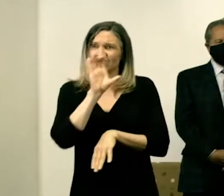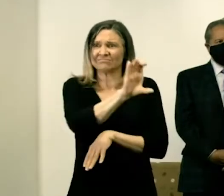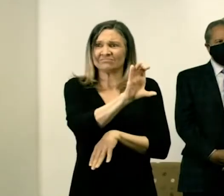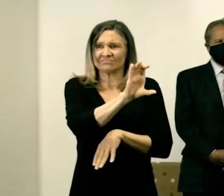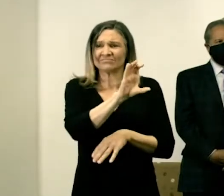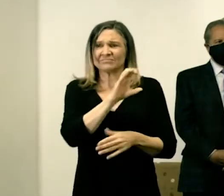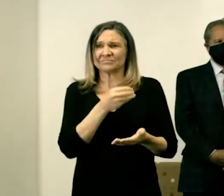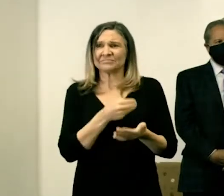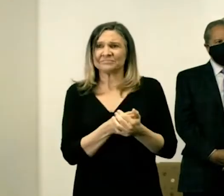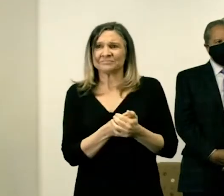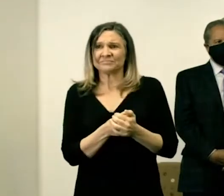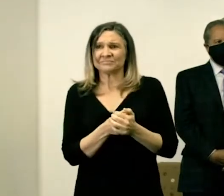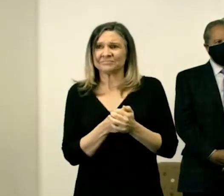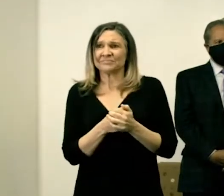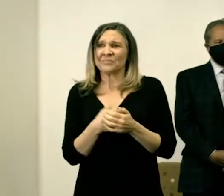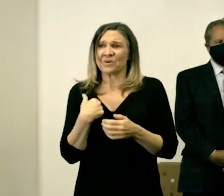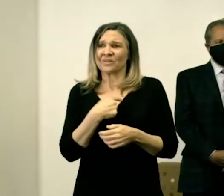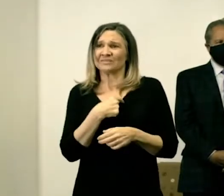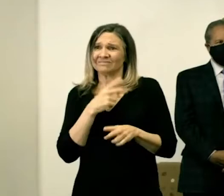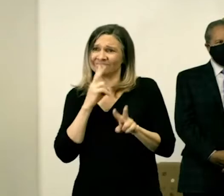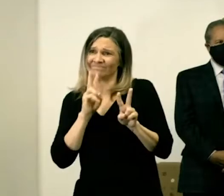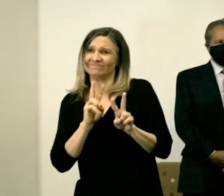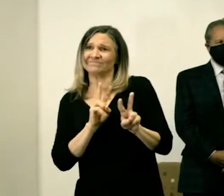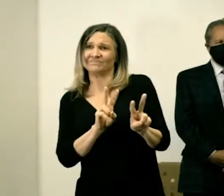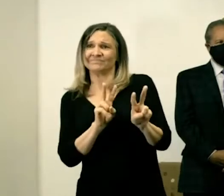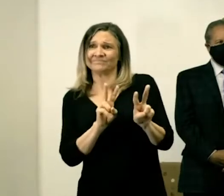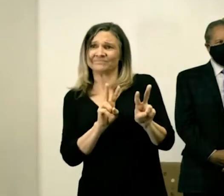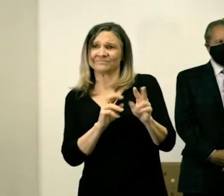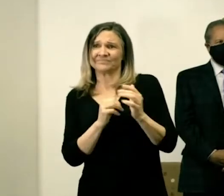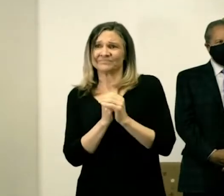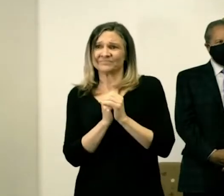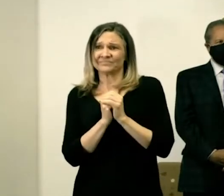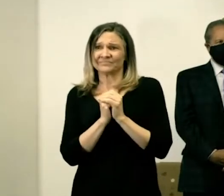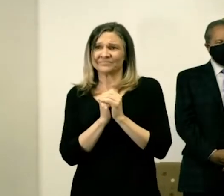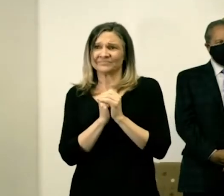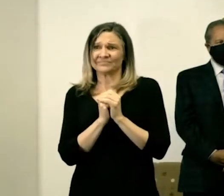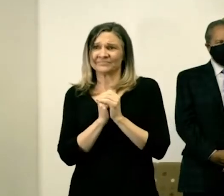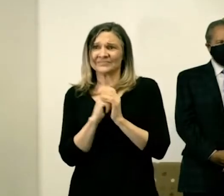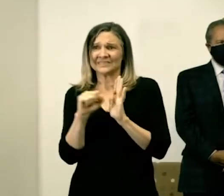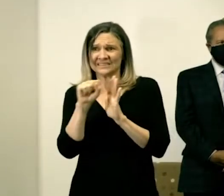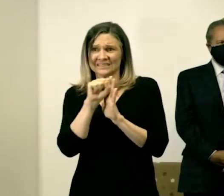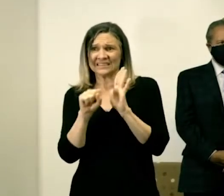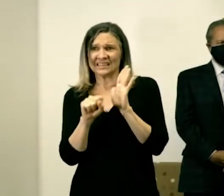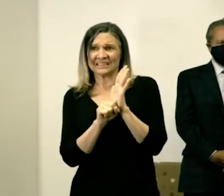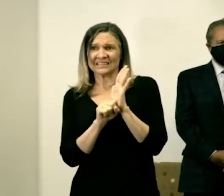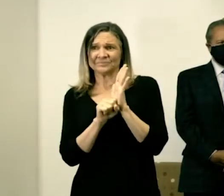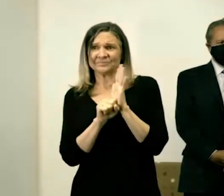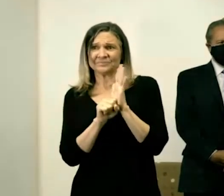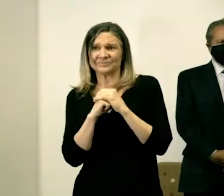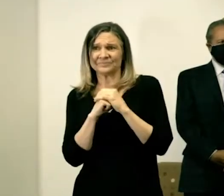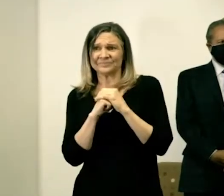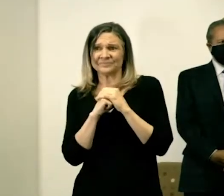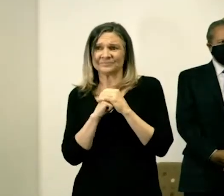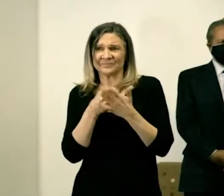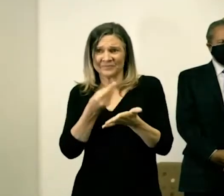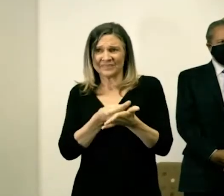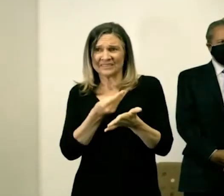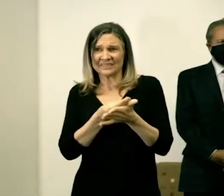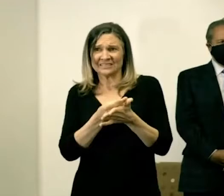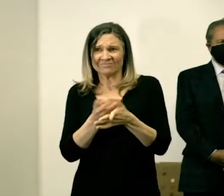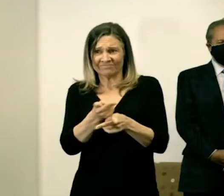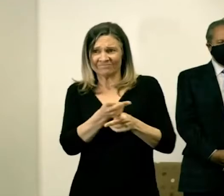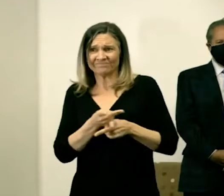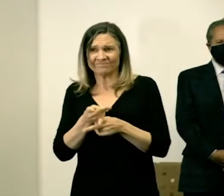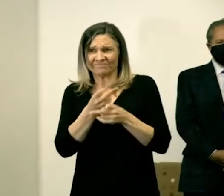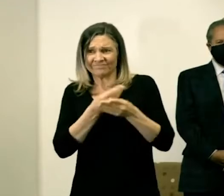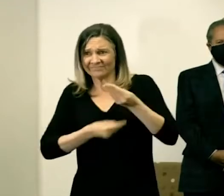So we are looking forward. We're running surpluses. The state has been running with fiscal discipline, running